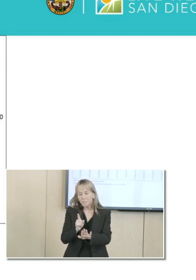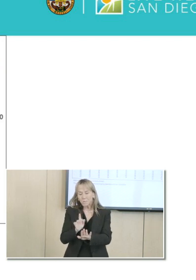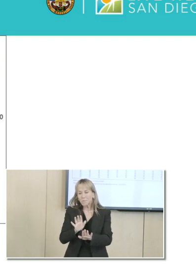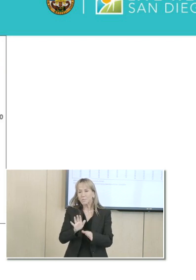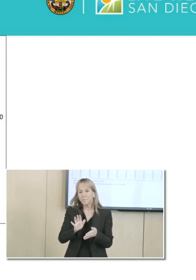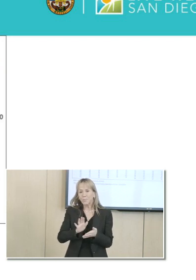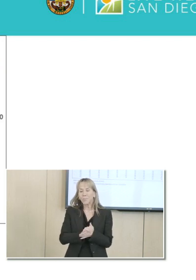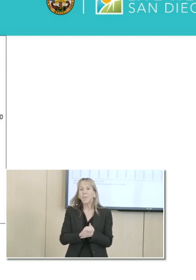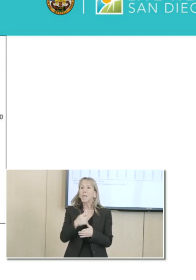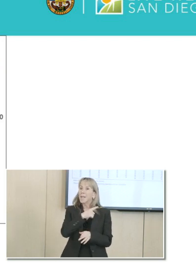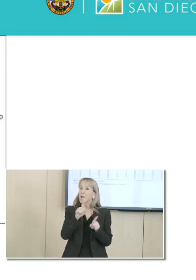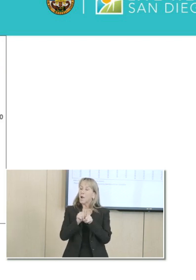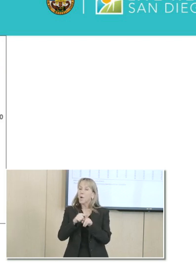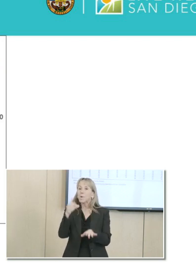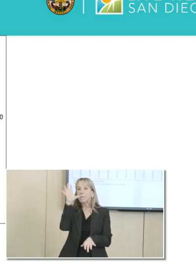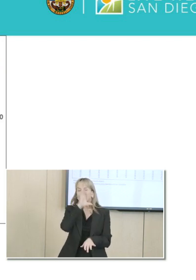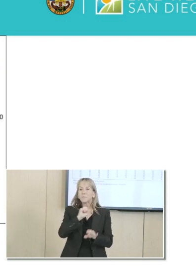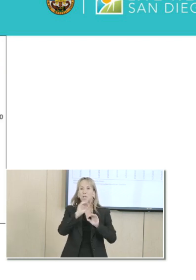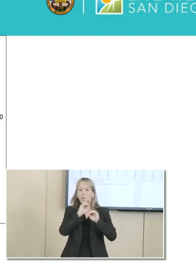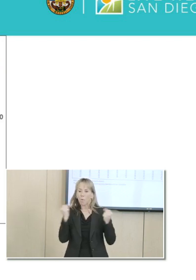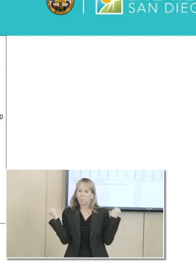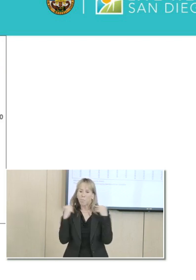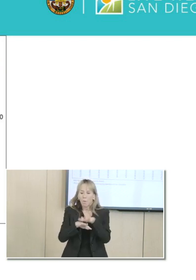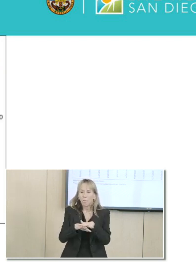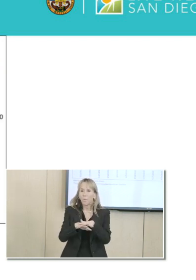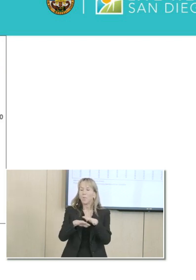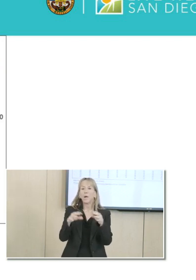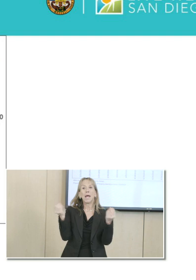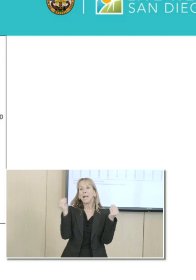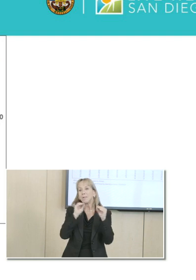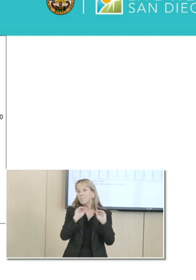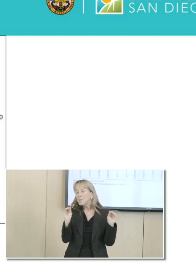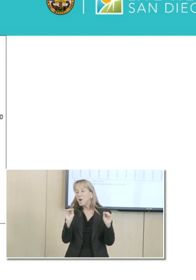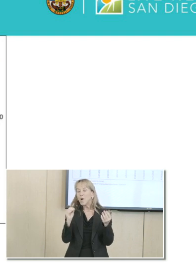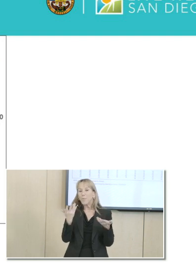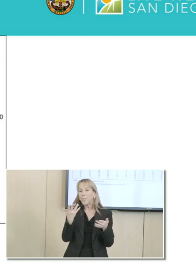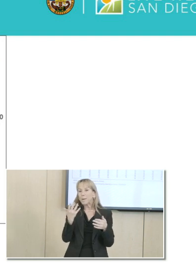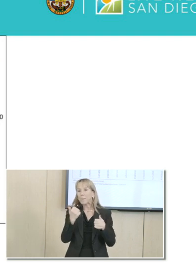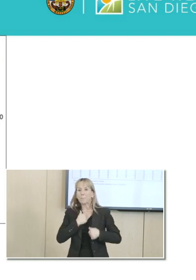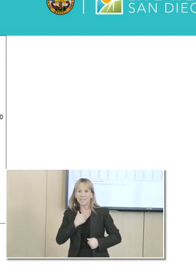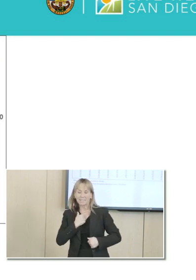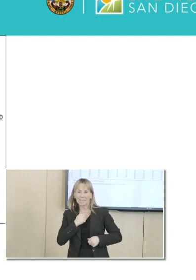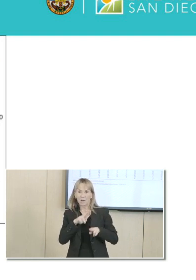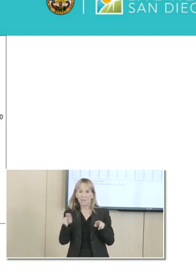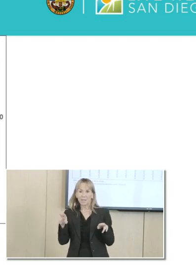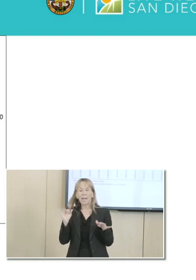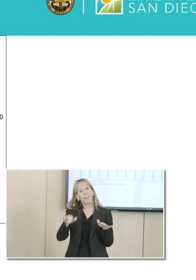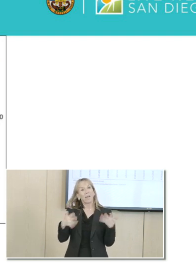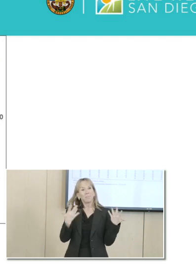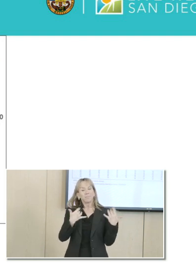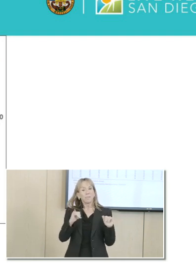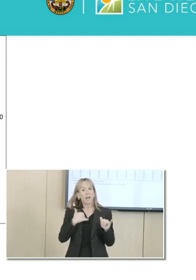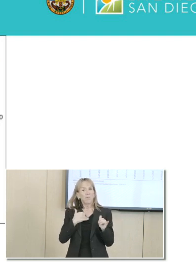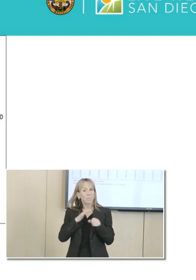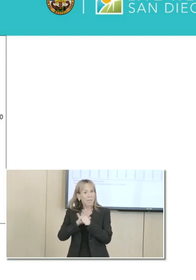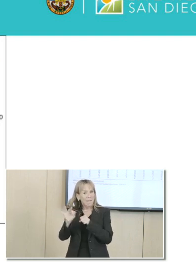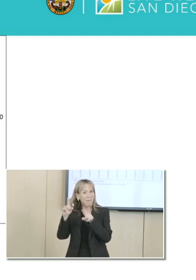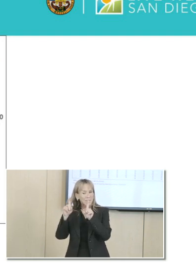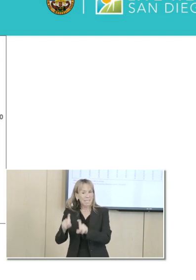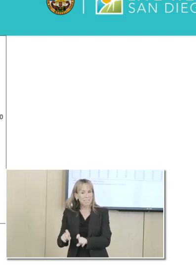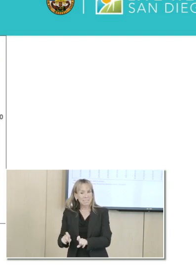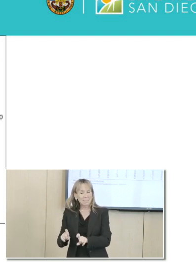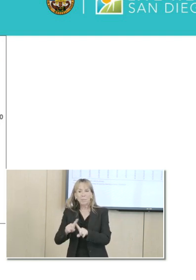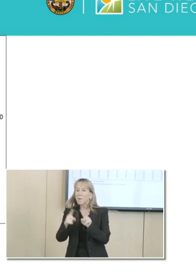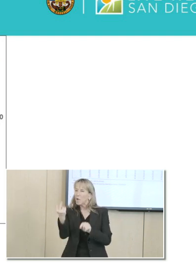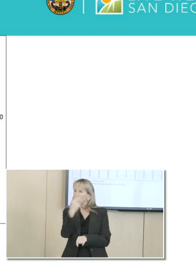it also assumes that there are no surge additions and no military beds, and that testing is relatively available. I'll draw your attention again